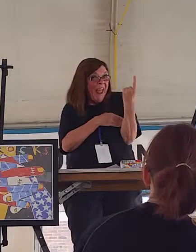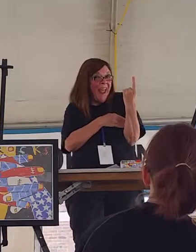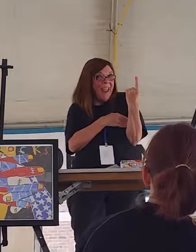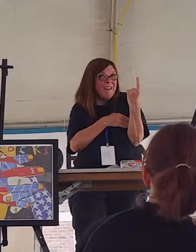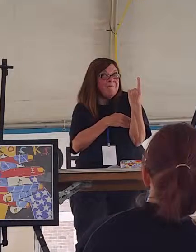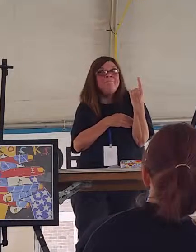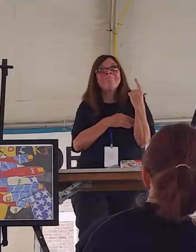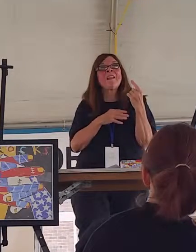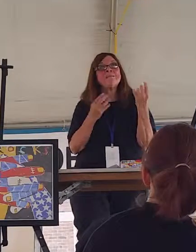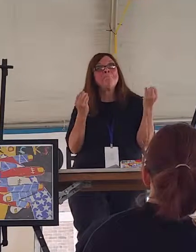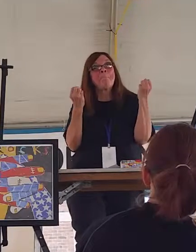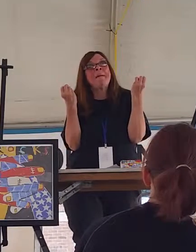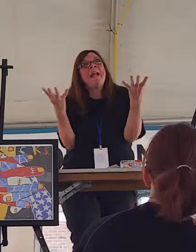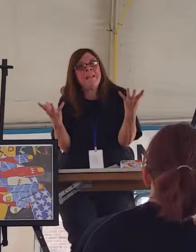ear.